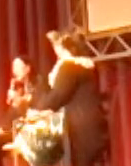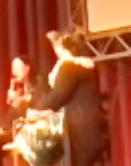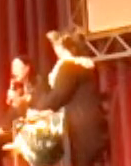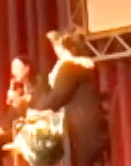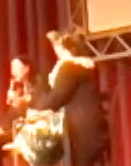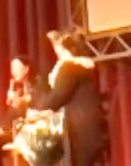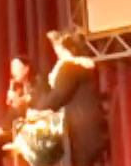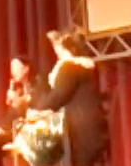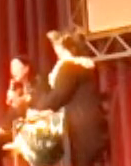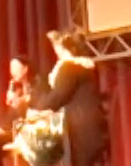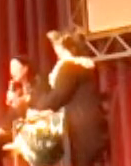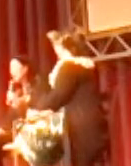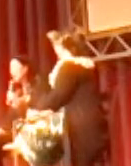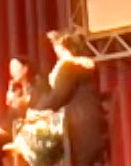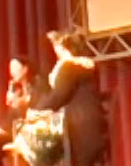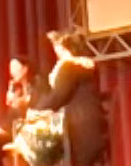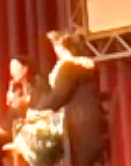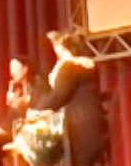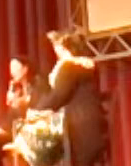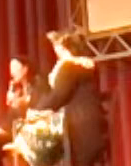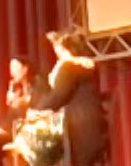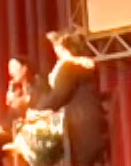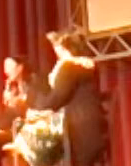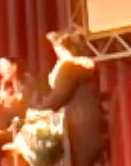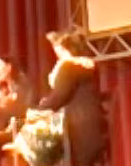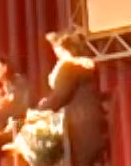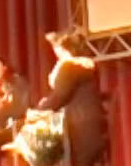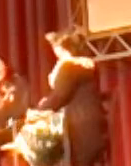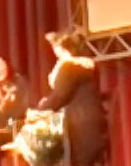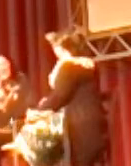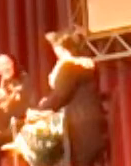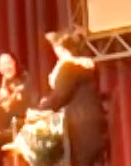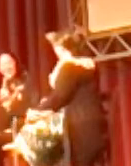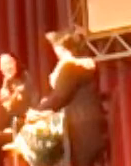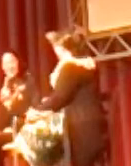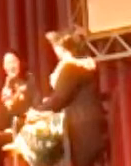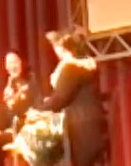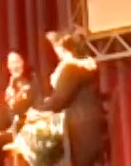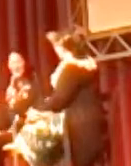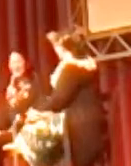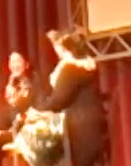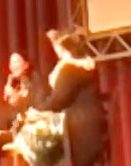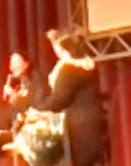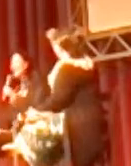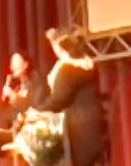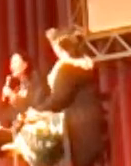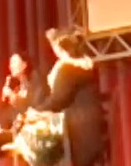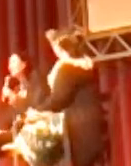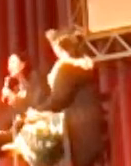communities. I'll also share that I don't think we've said this too publicly.